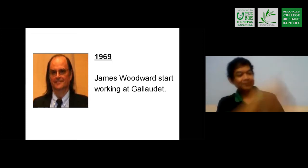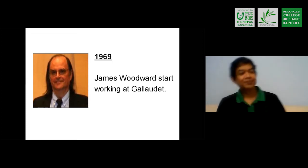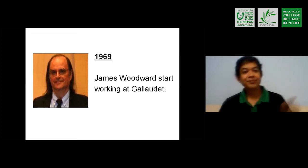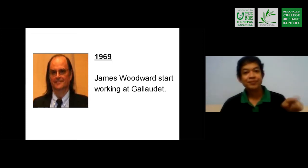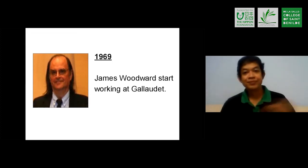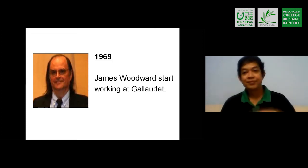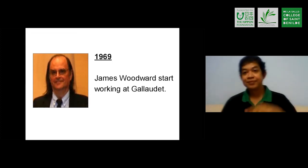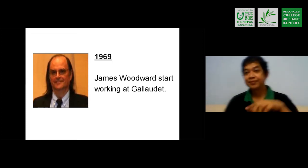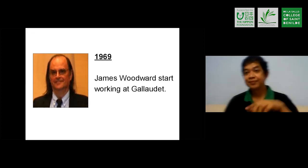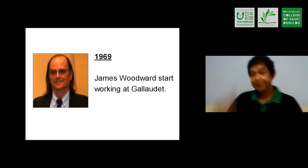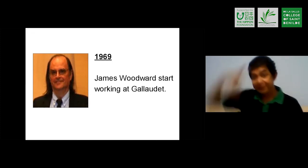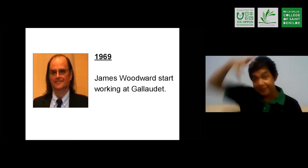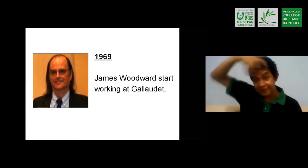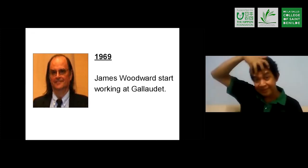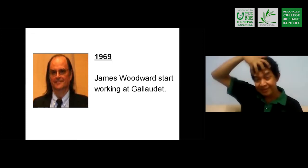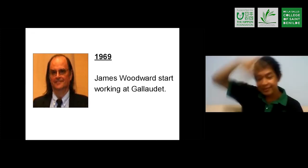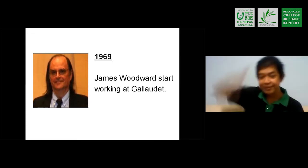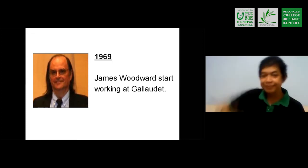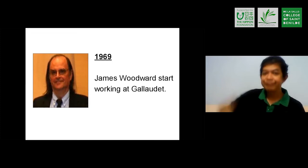to Dr.